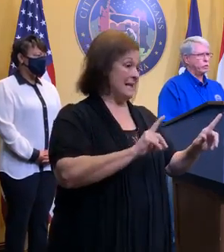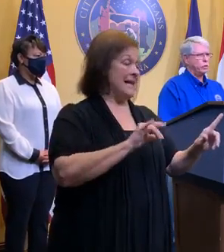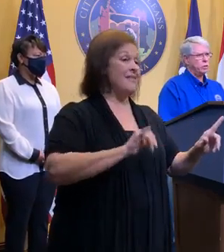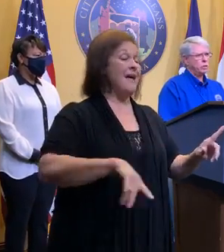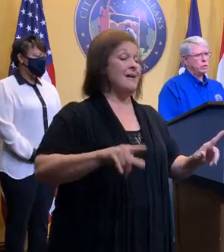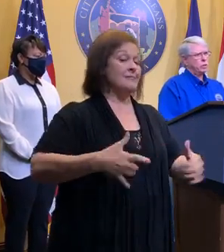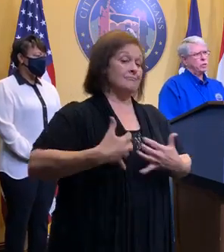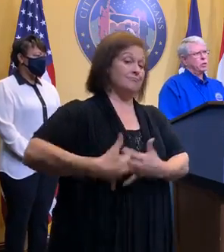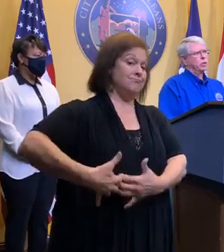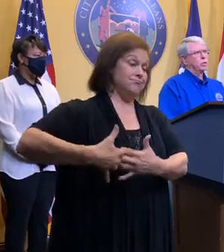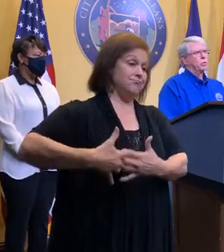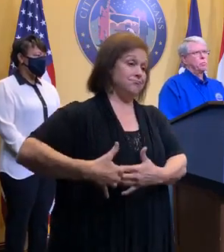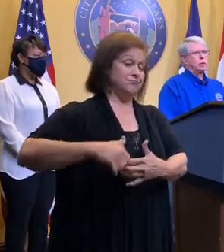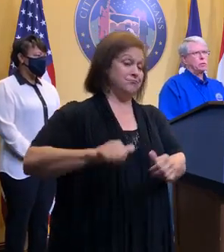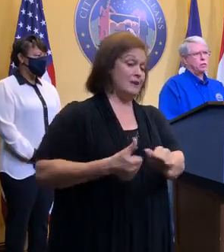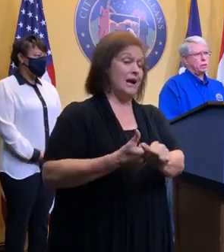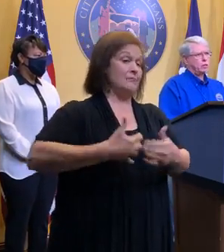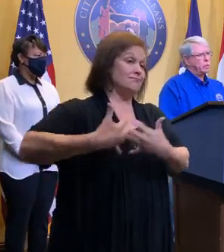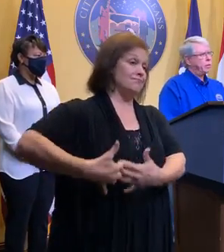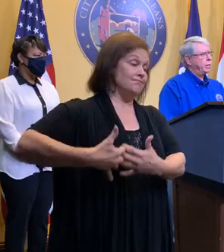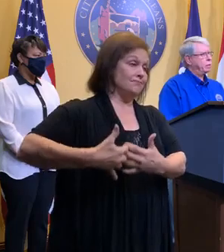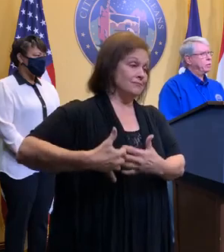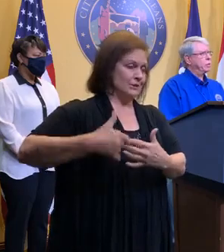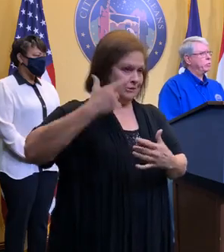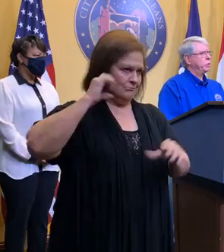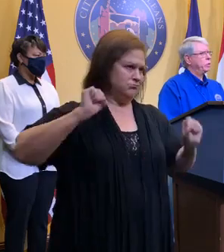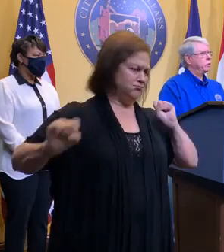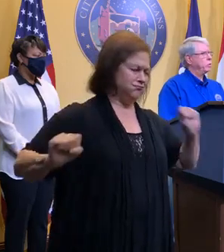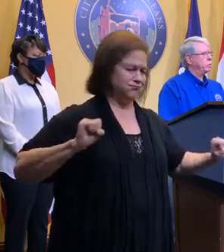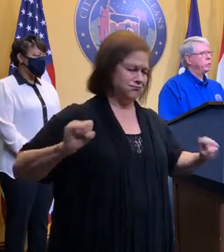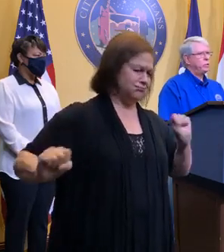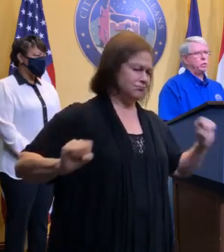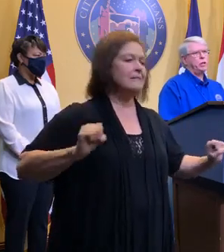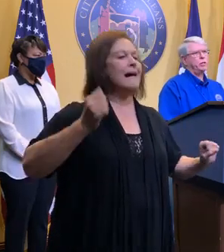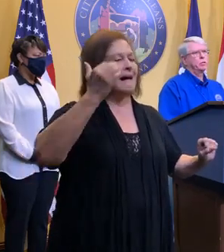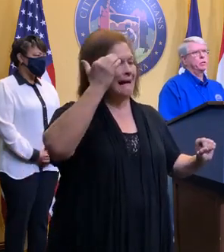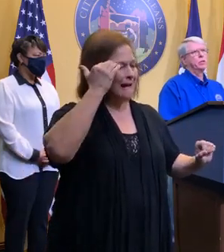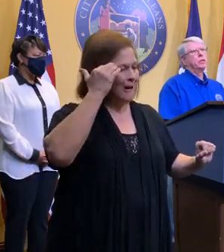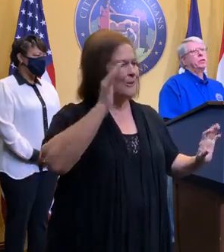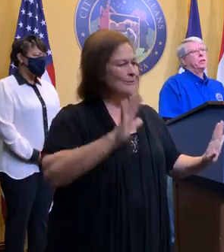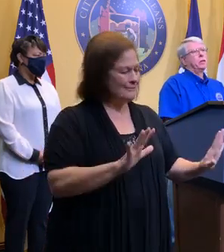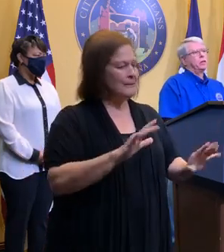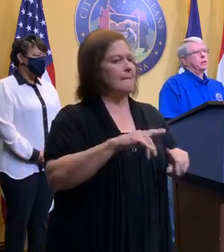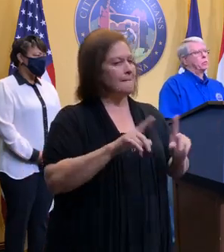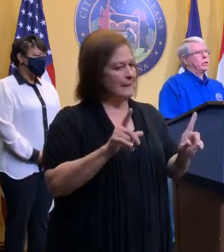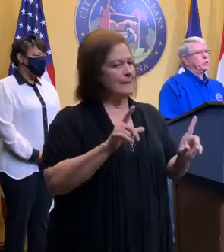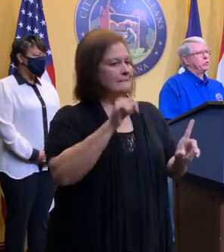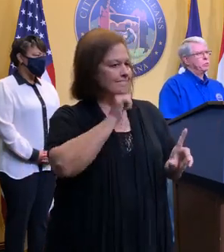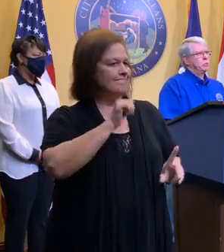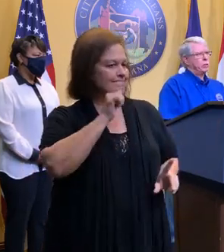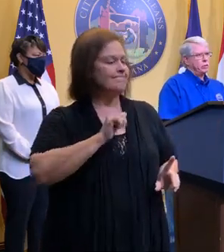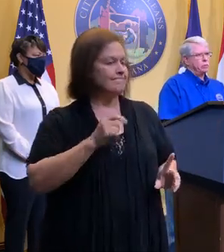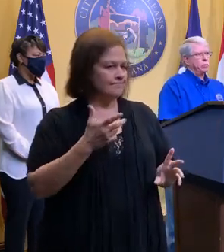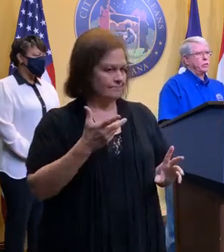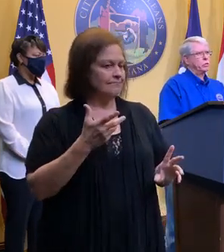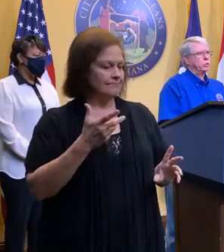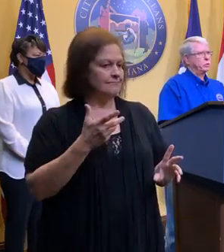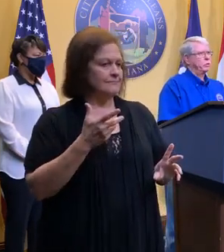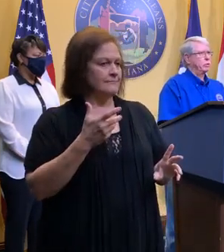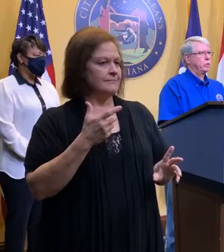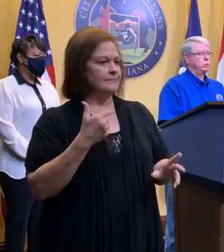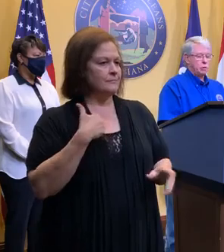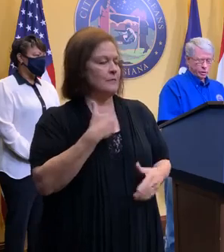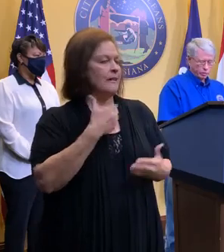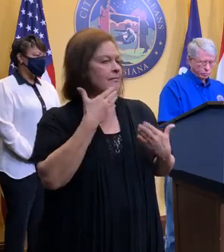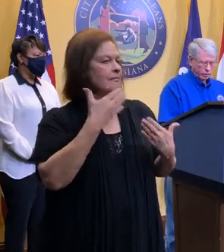are very noisy. We apologize for that, and we appreciate the way that you've been bearing through this